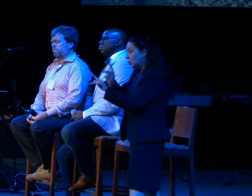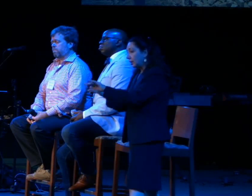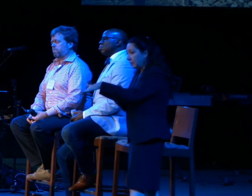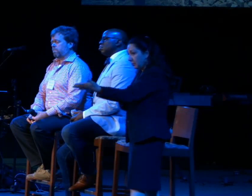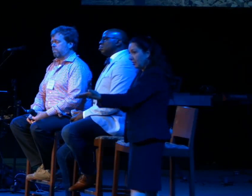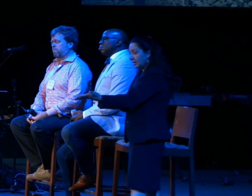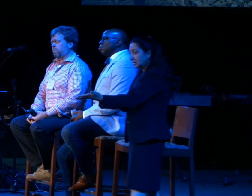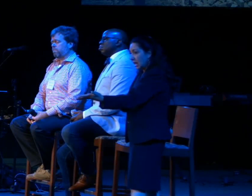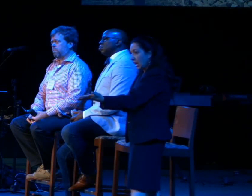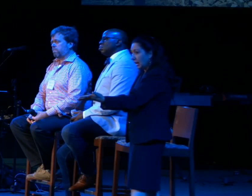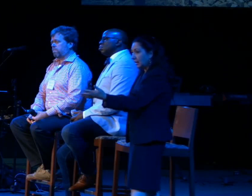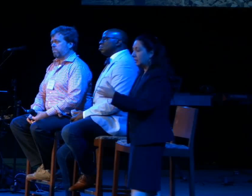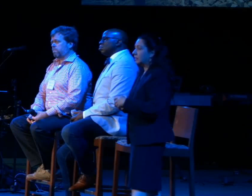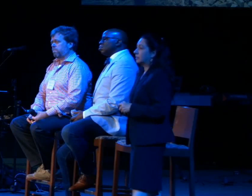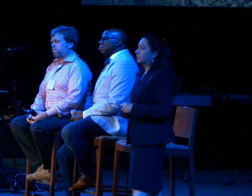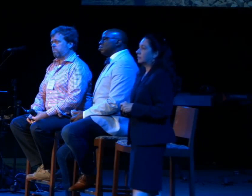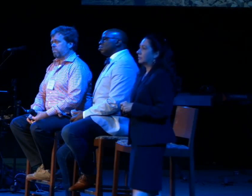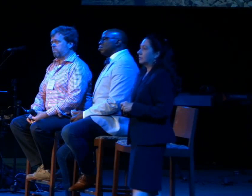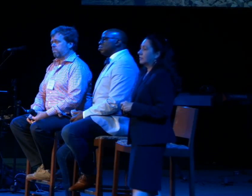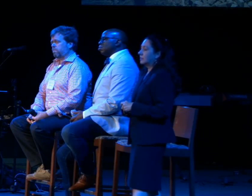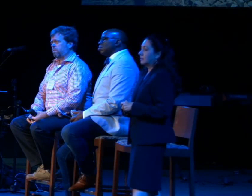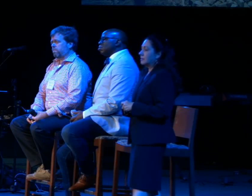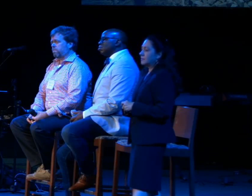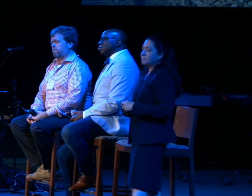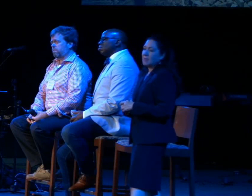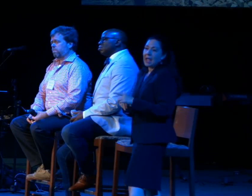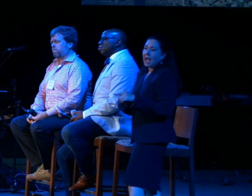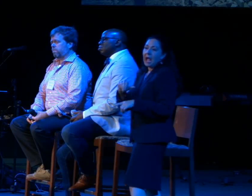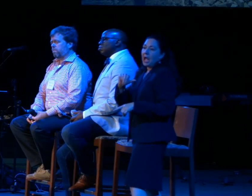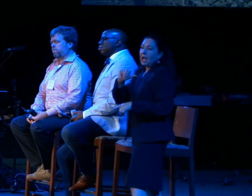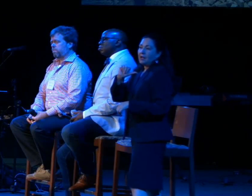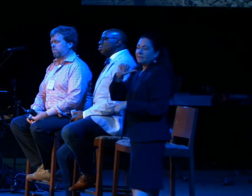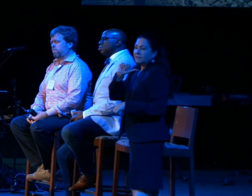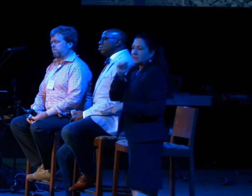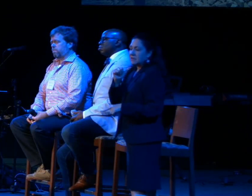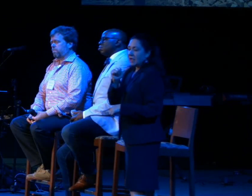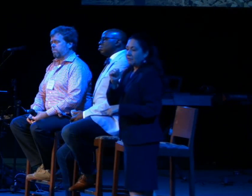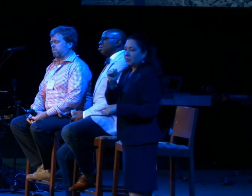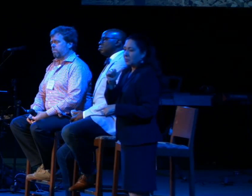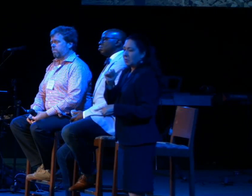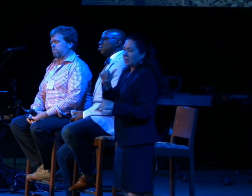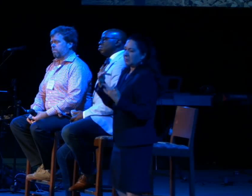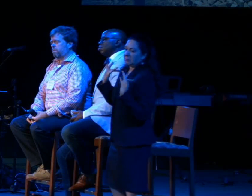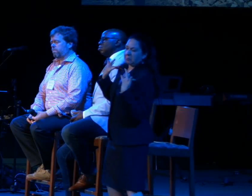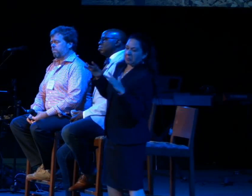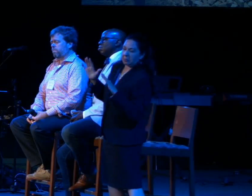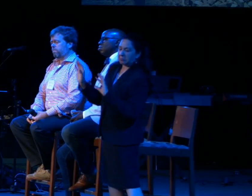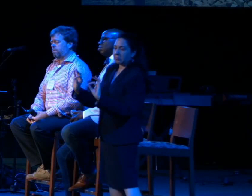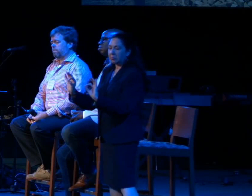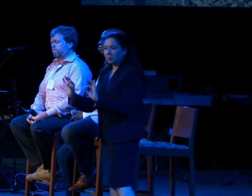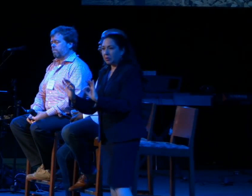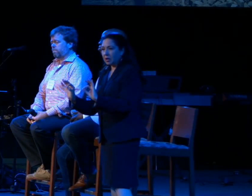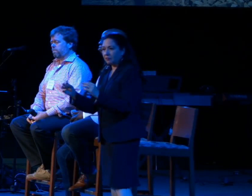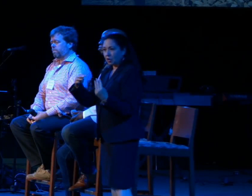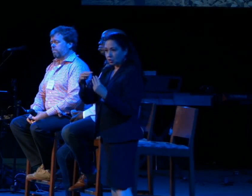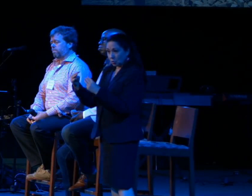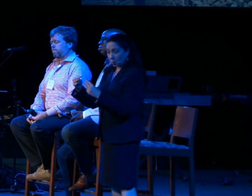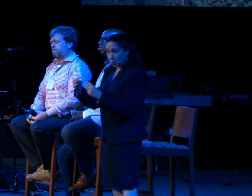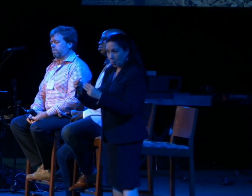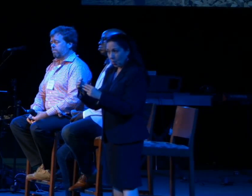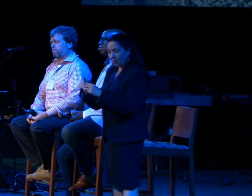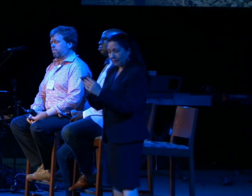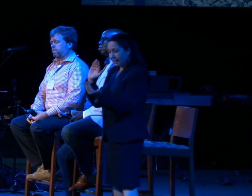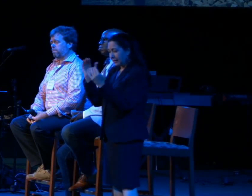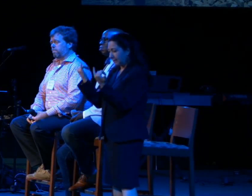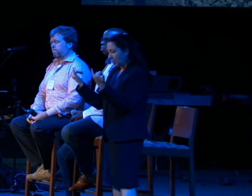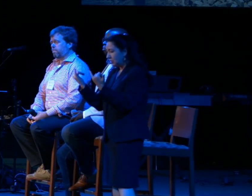Now, please hear me. I would never make light of genocide or war and compare it to the current state that we are in,